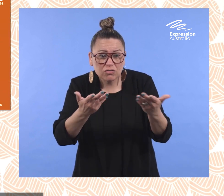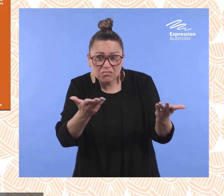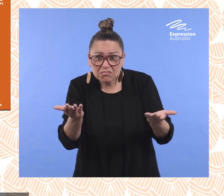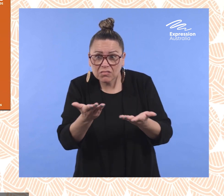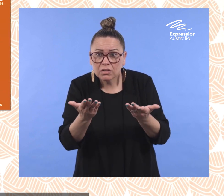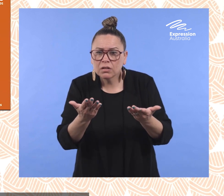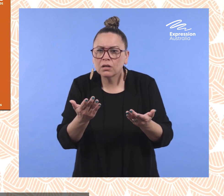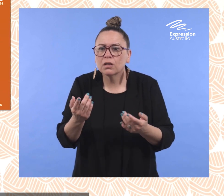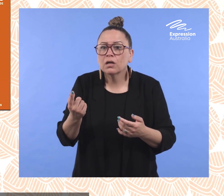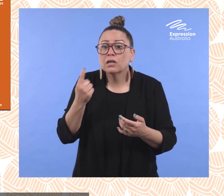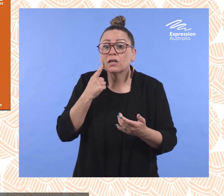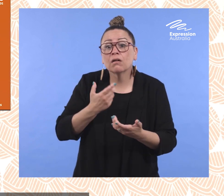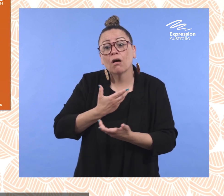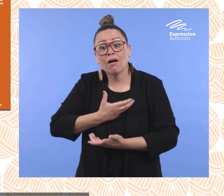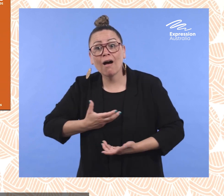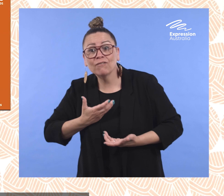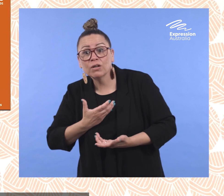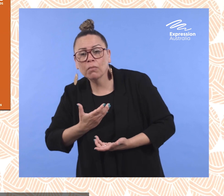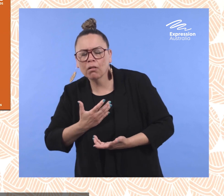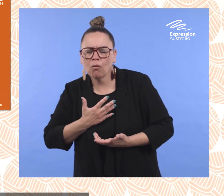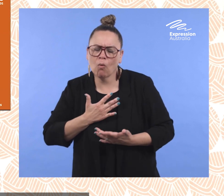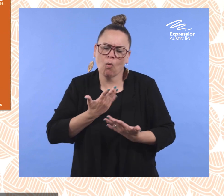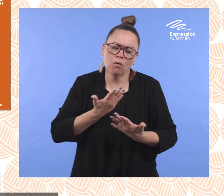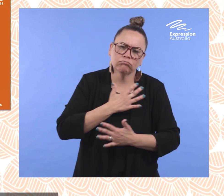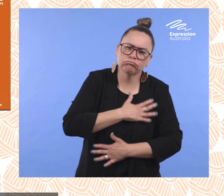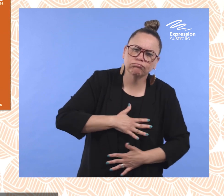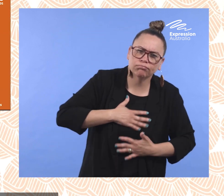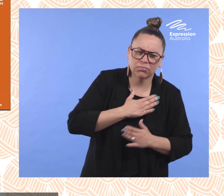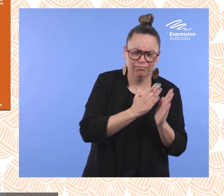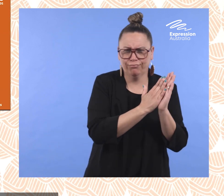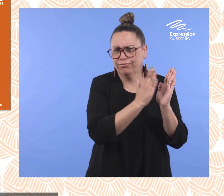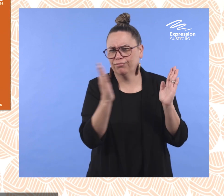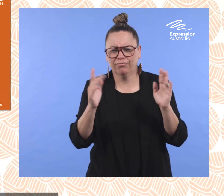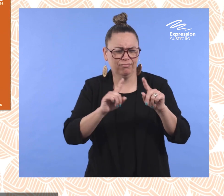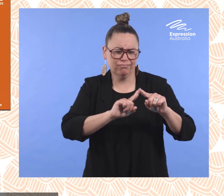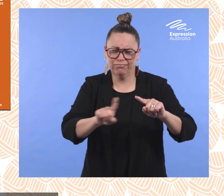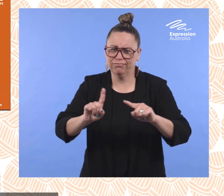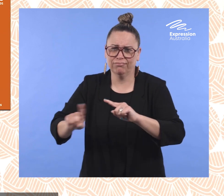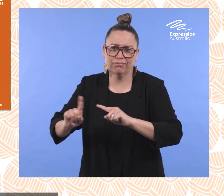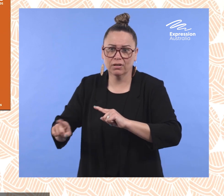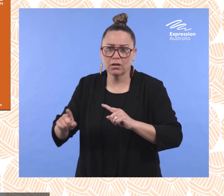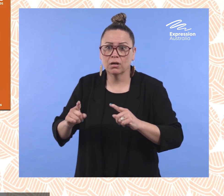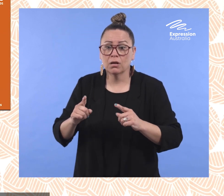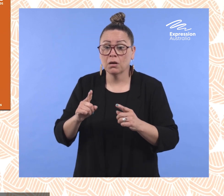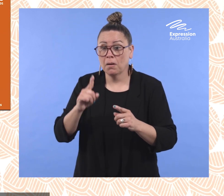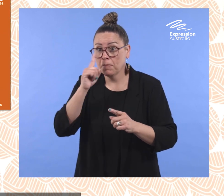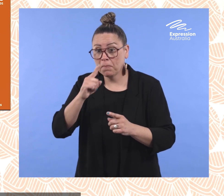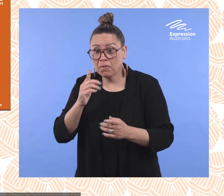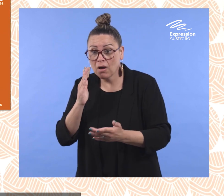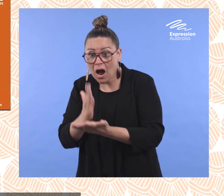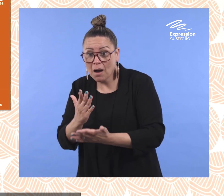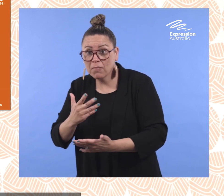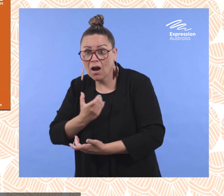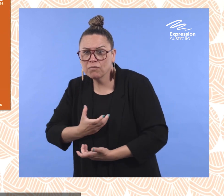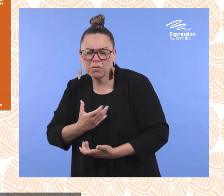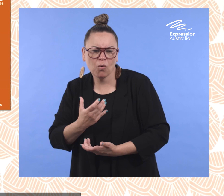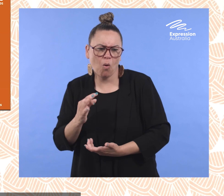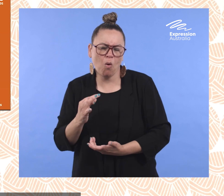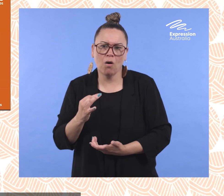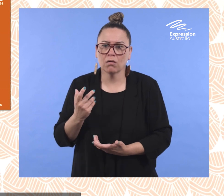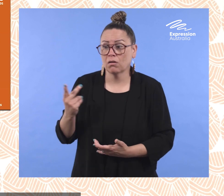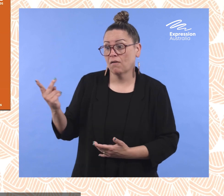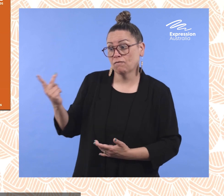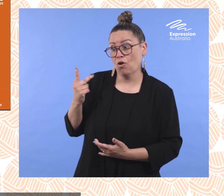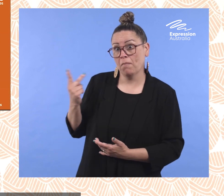see that, you know, there were varying levels of comfort, not as so many people really comfortable, but I guess from